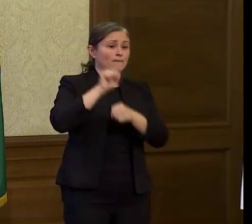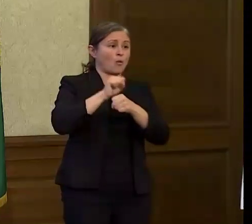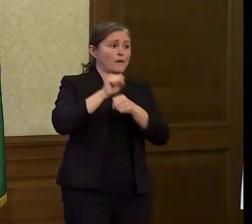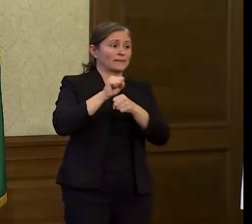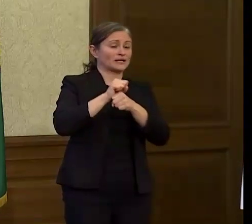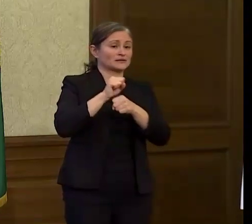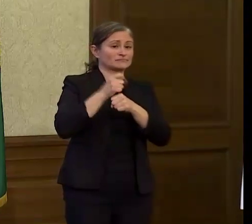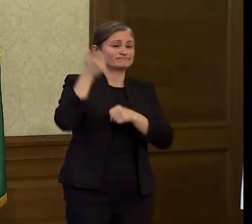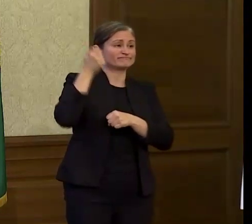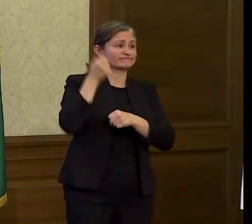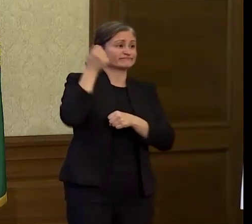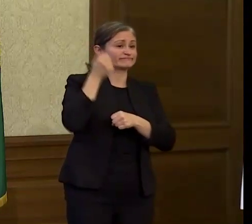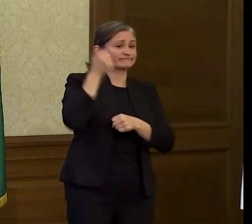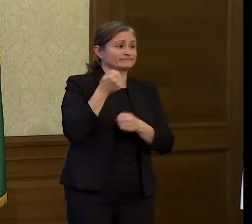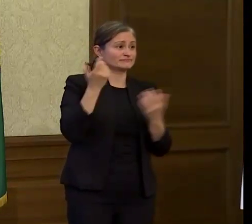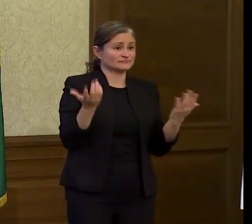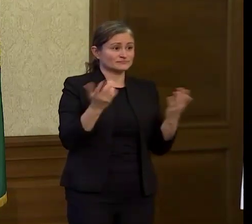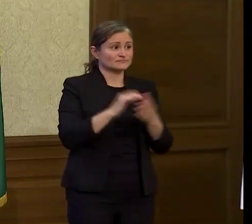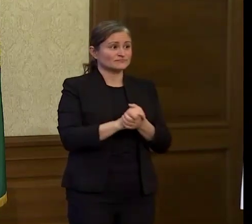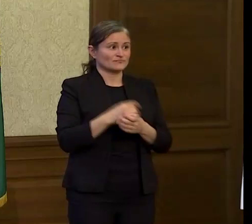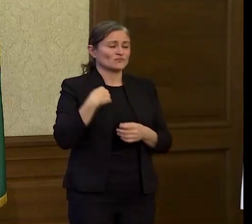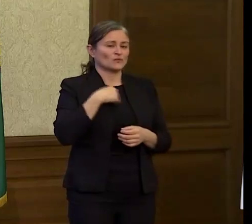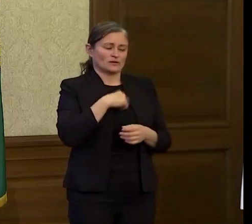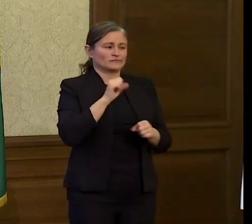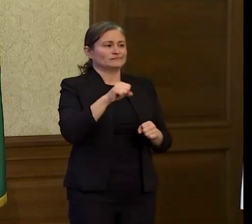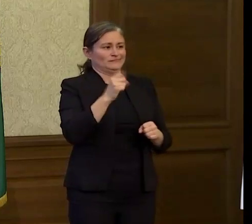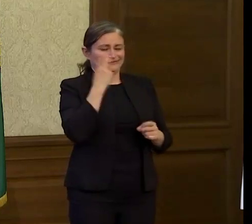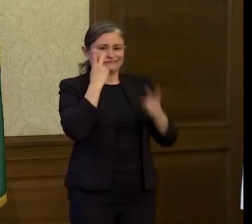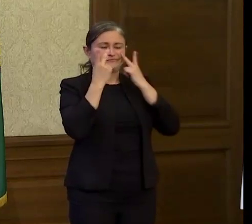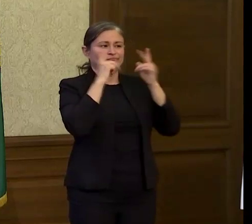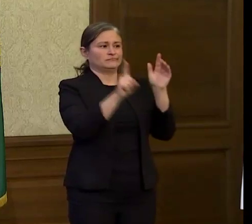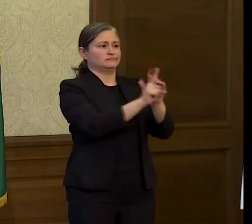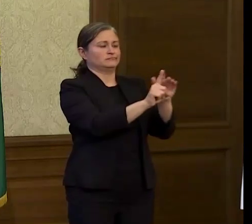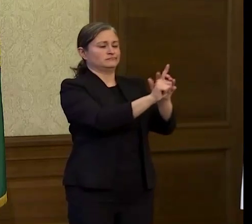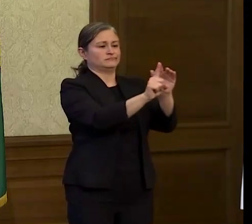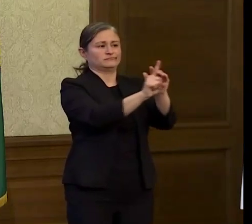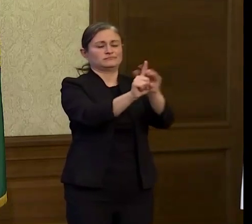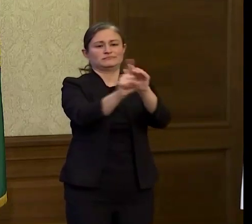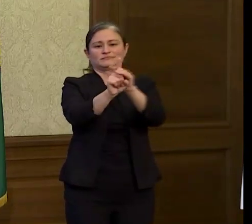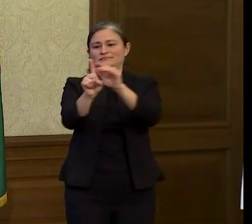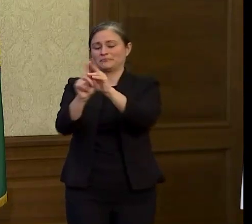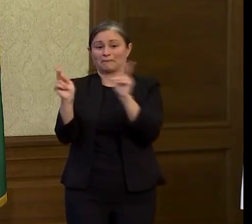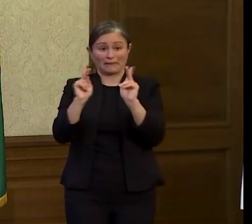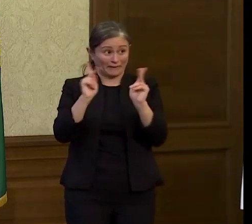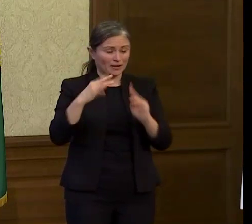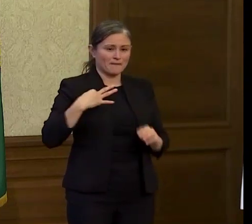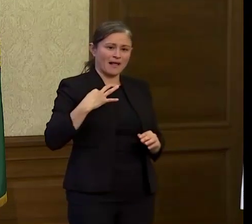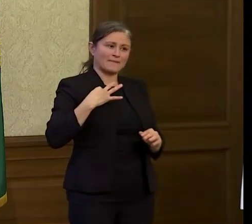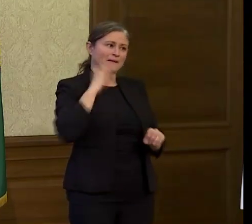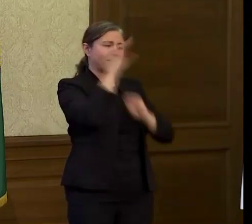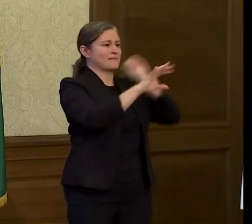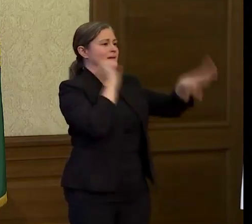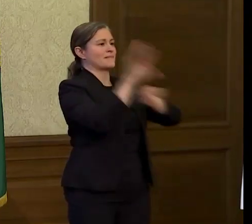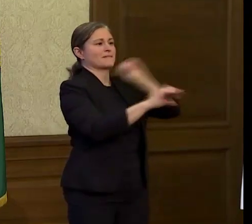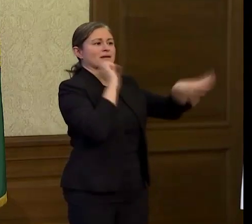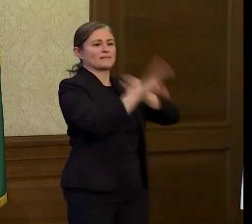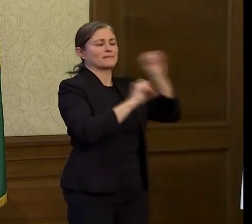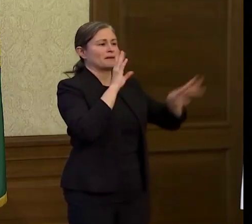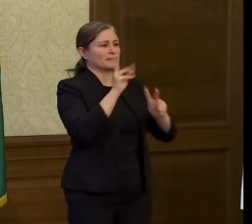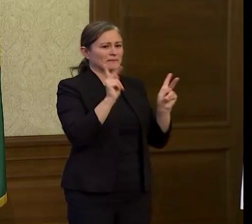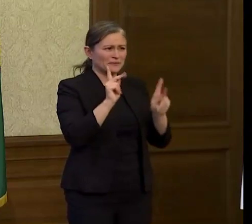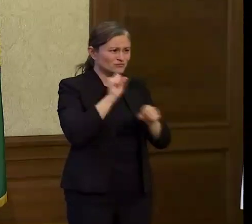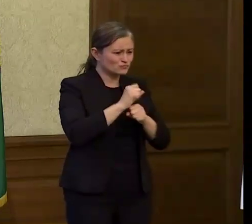compensation. We expected that. We're building capacity to try to get those checks out the door. We're hiring over hundreds of people to try